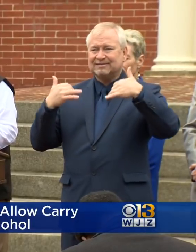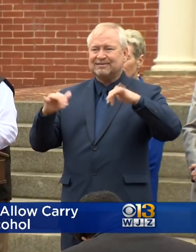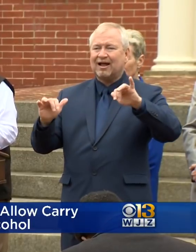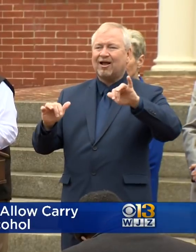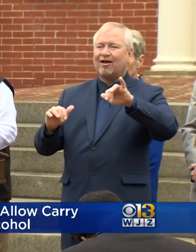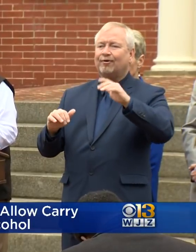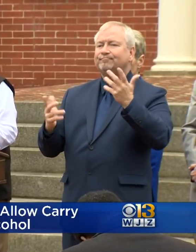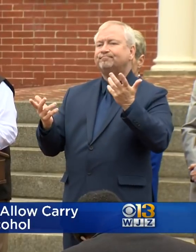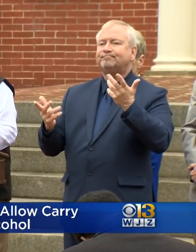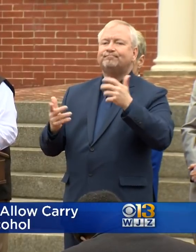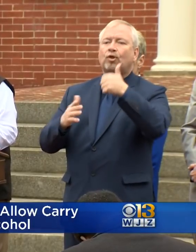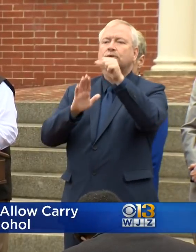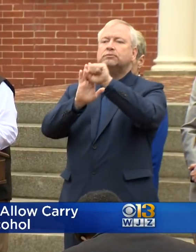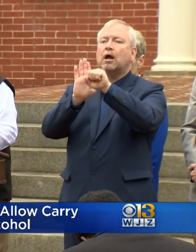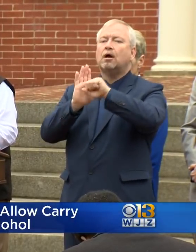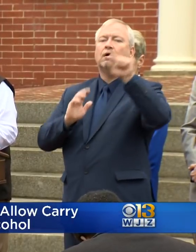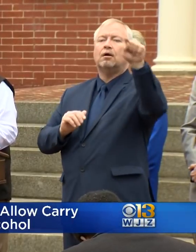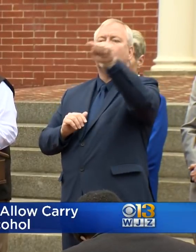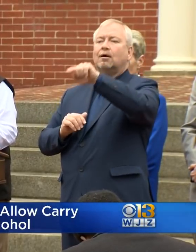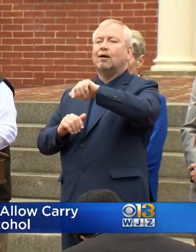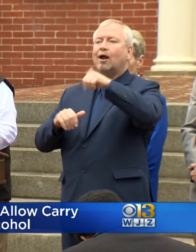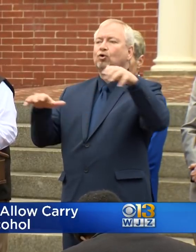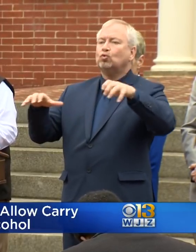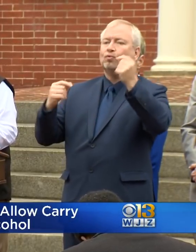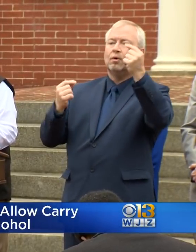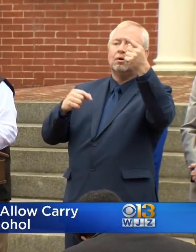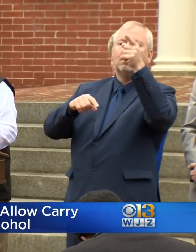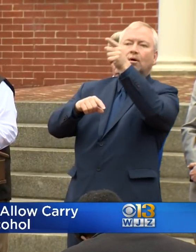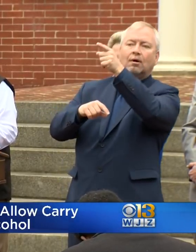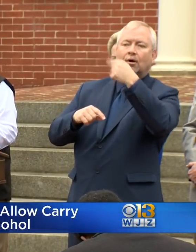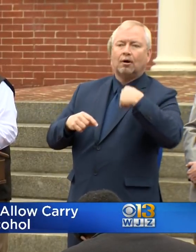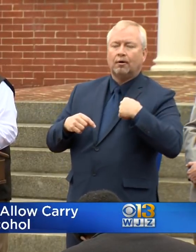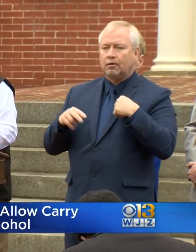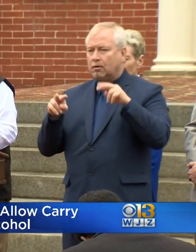what other states are doing. I mean, in the discussion with the governors,